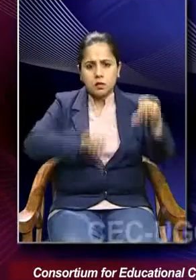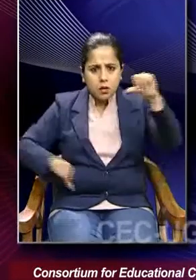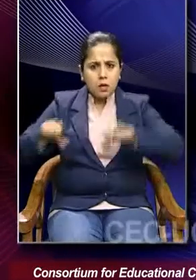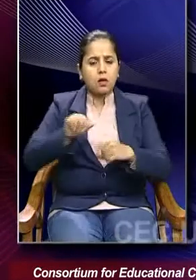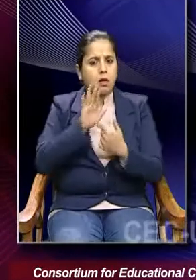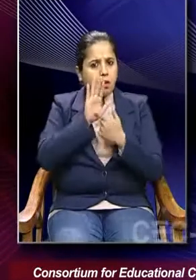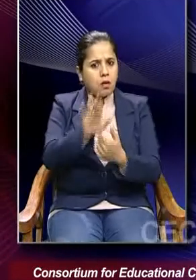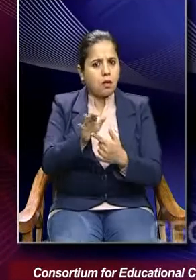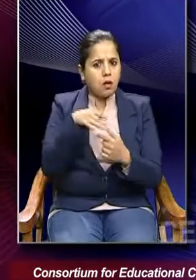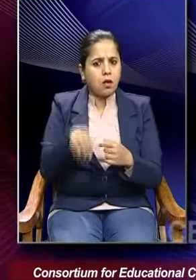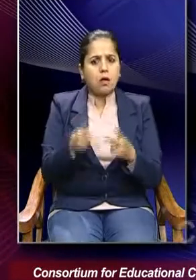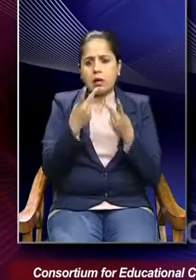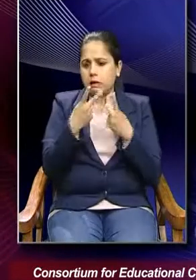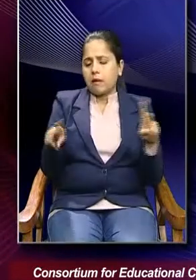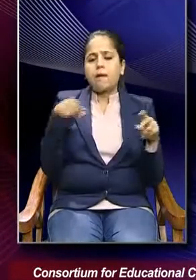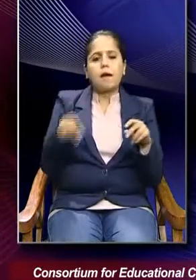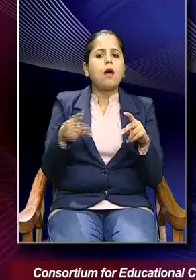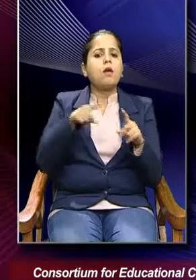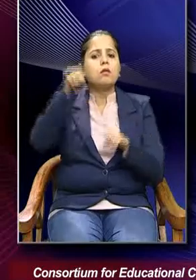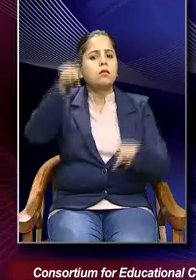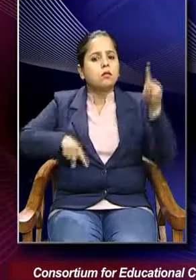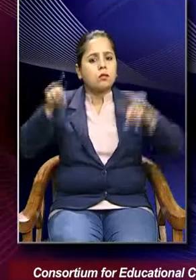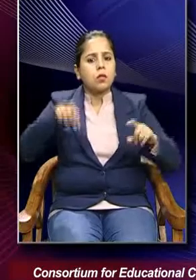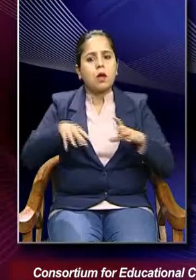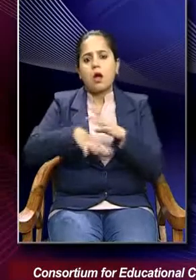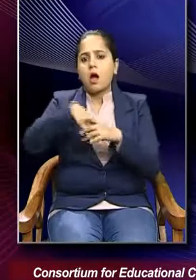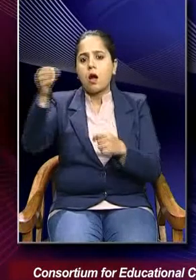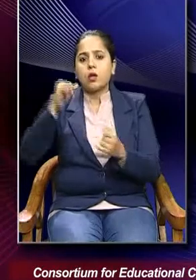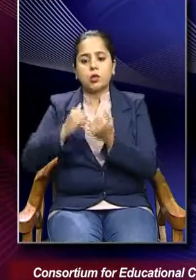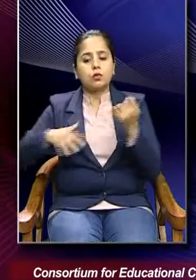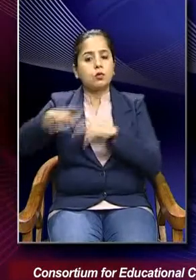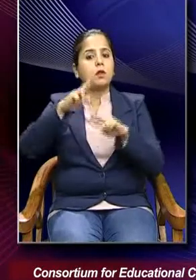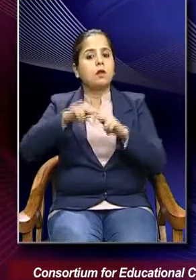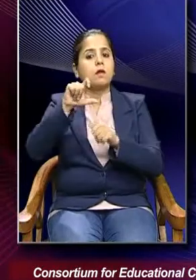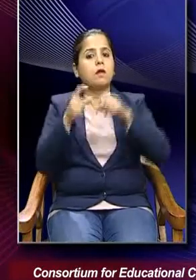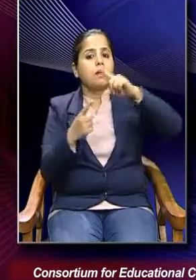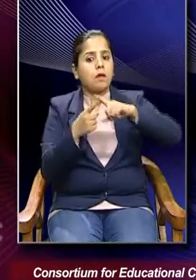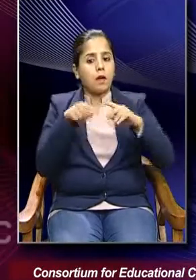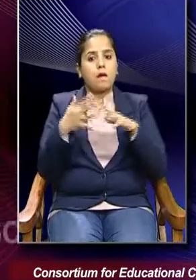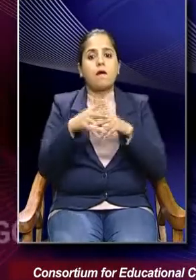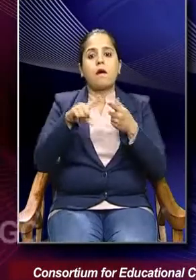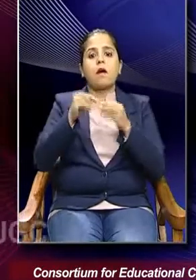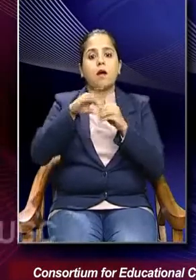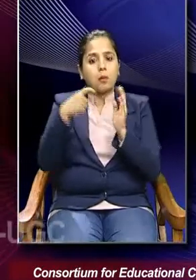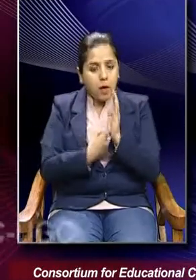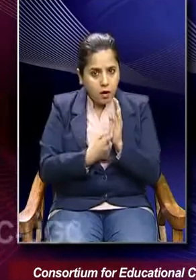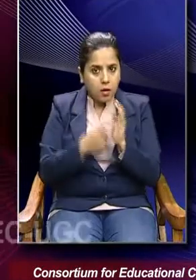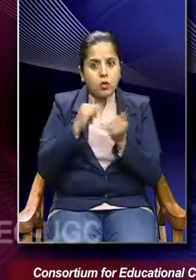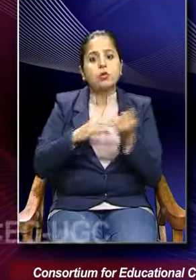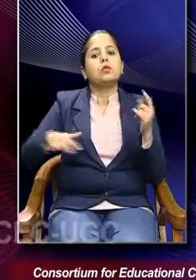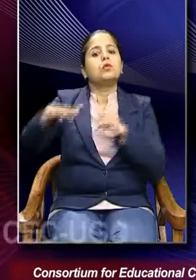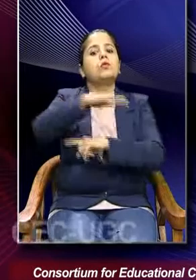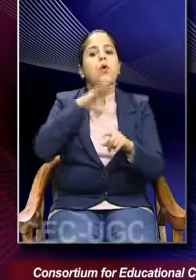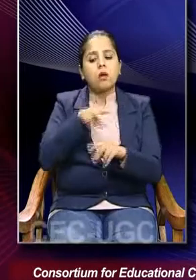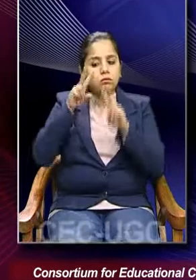a study of unique dimension, external social facts, Weber, sociology was to